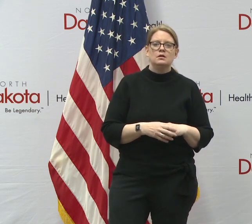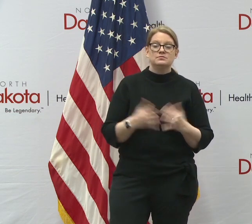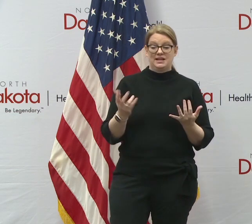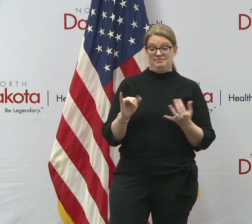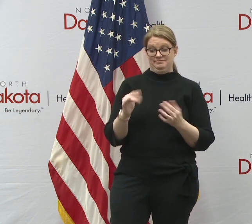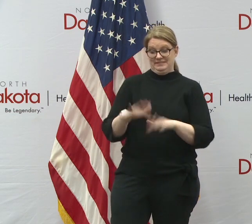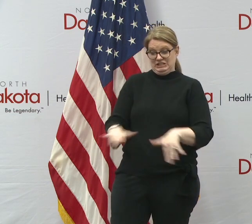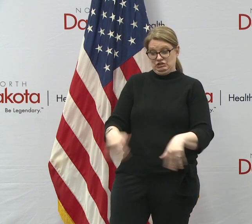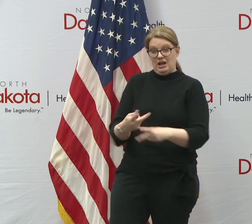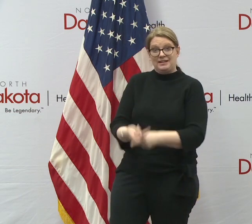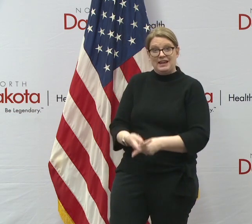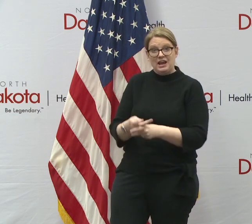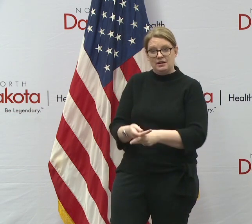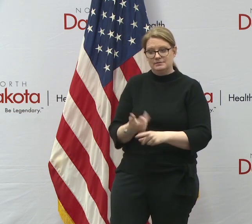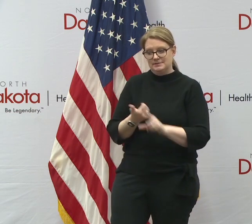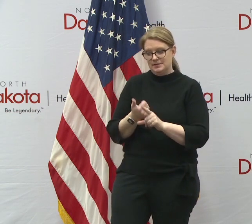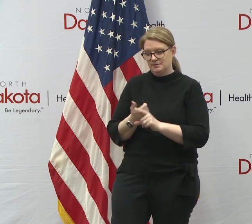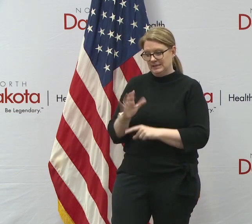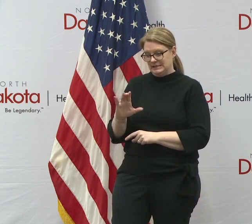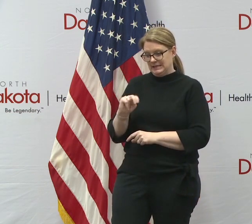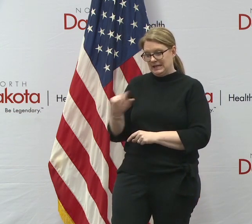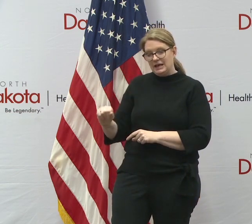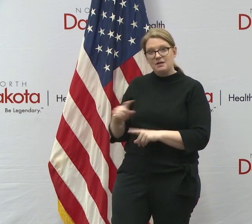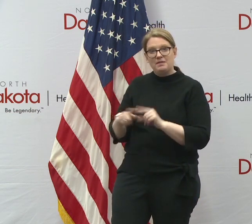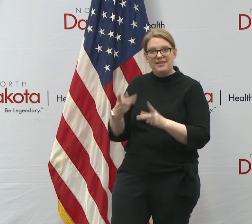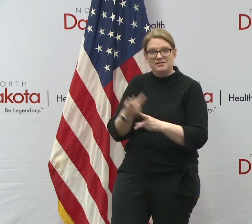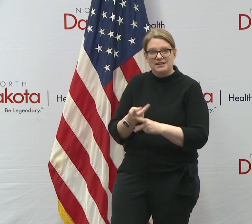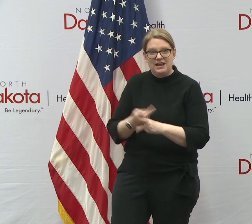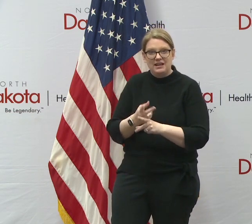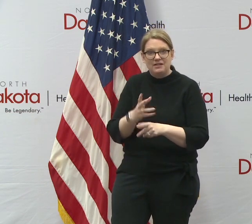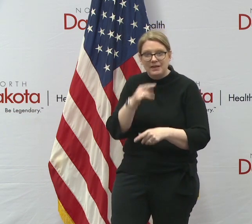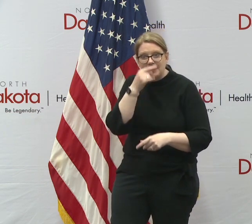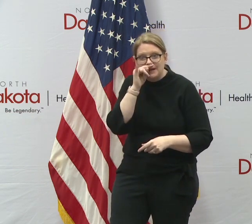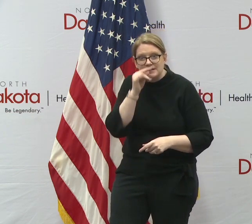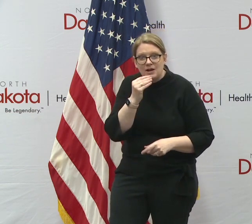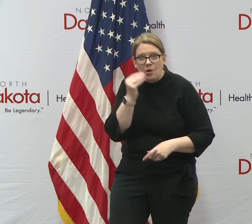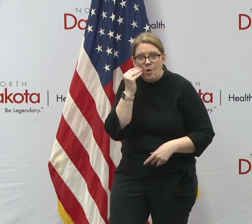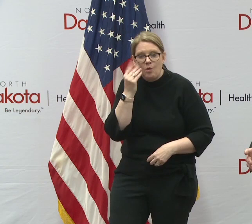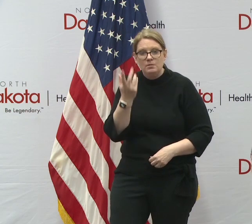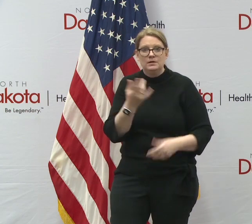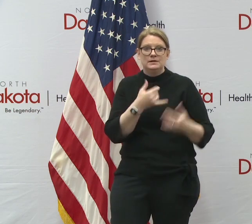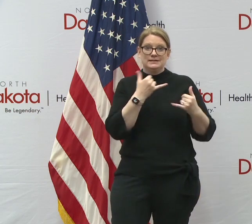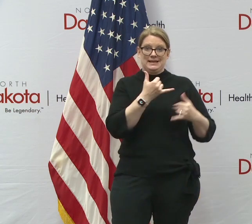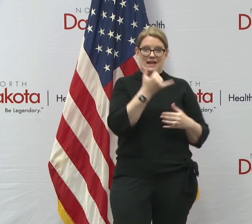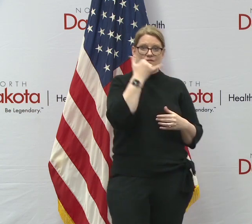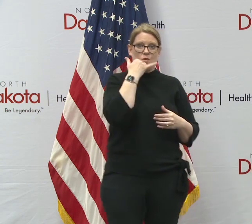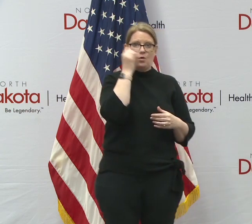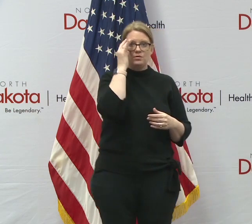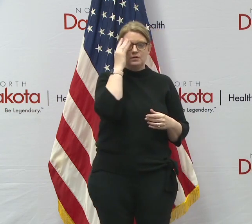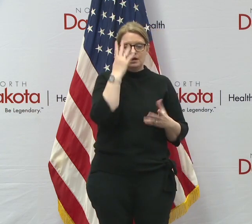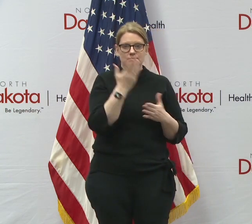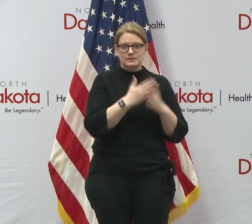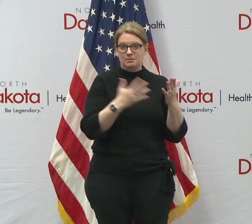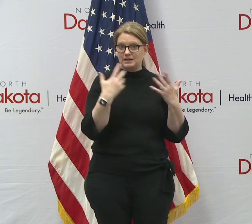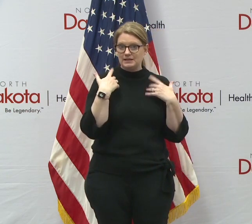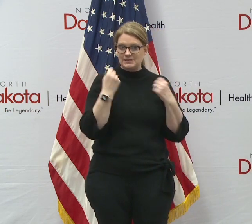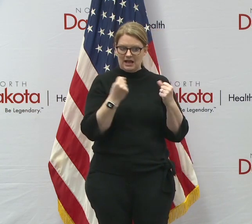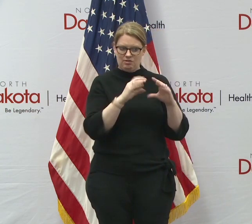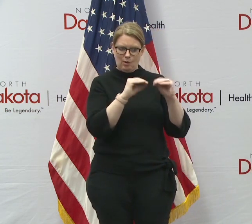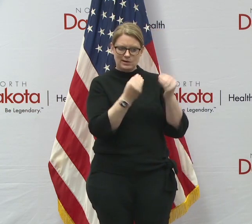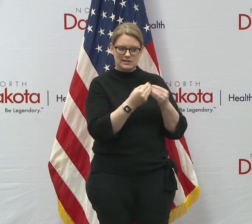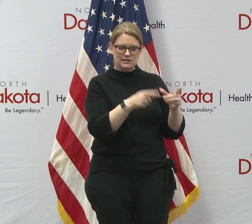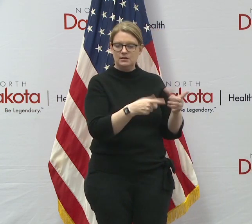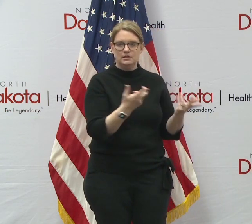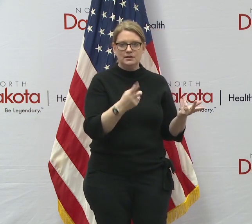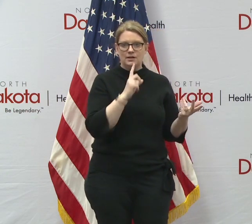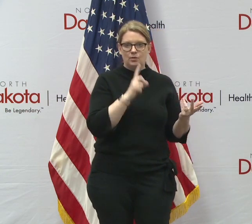childcare, if we got somebody who's a CNA, but they're taking care of kids, because I heard that on the phone today, that we had some of these health organizations have had to